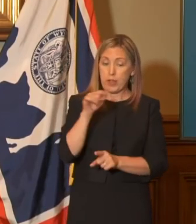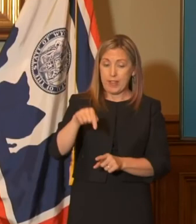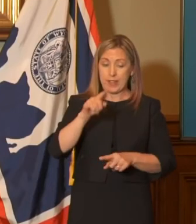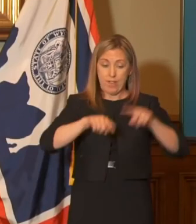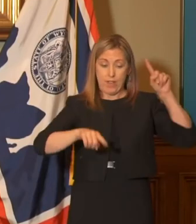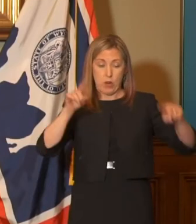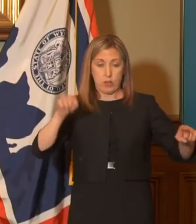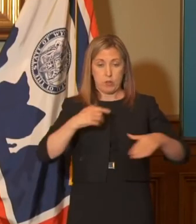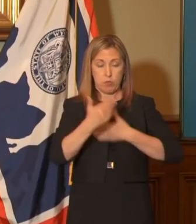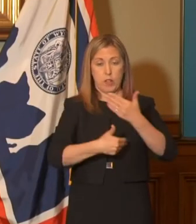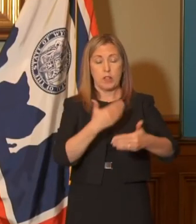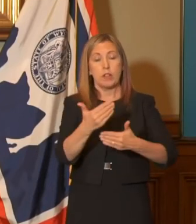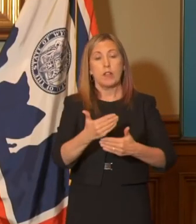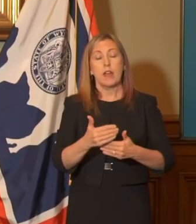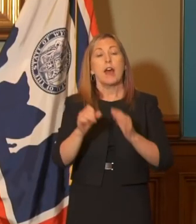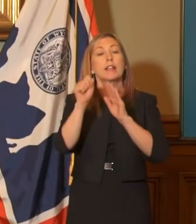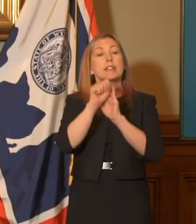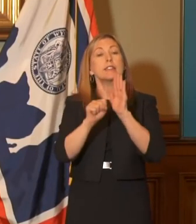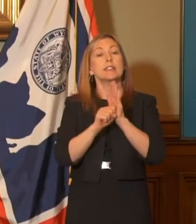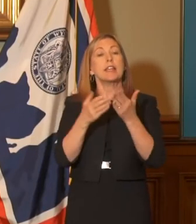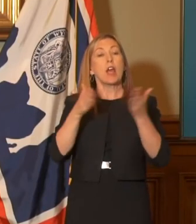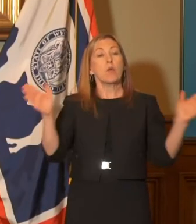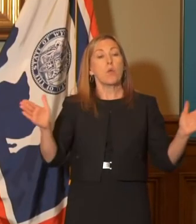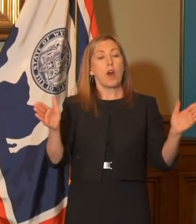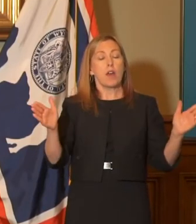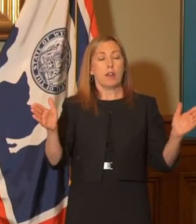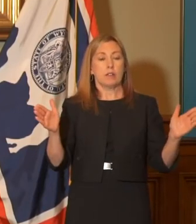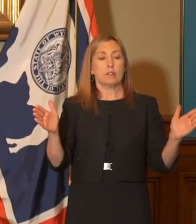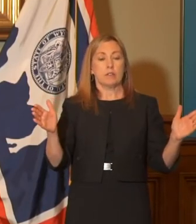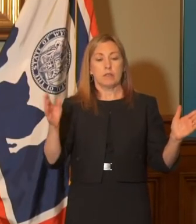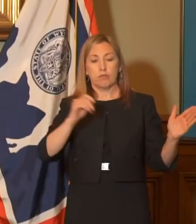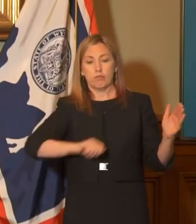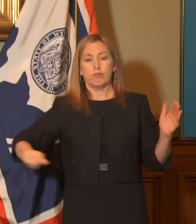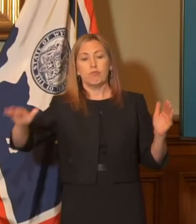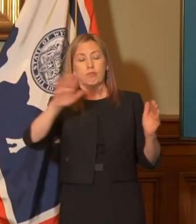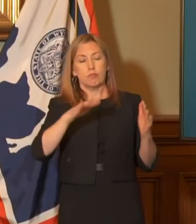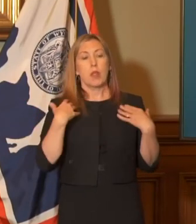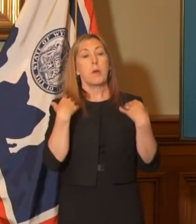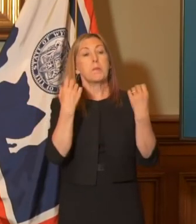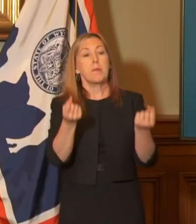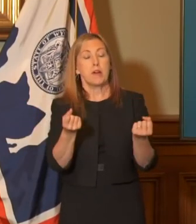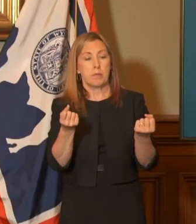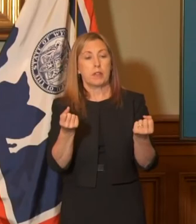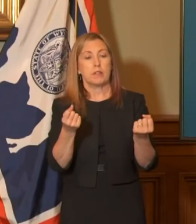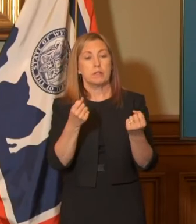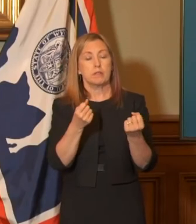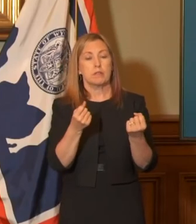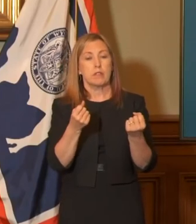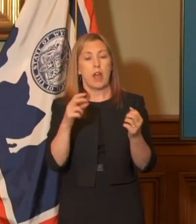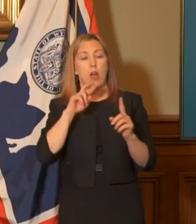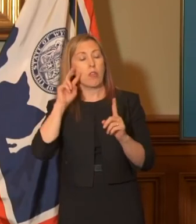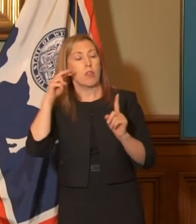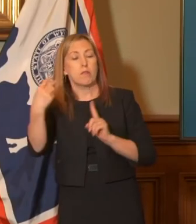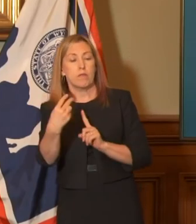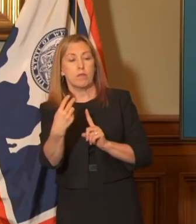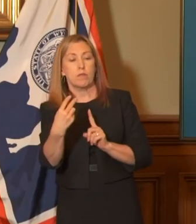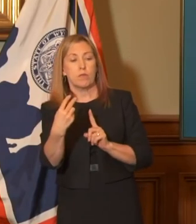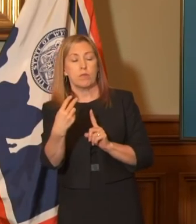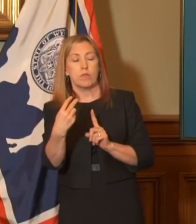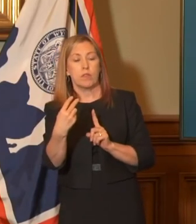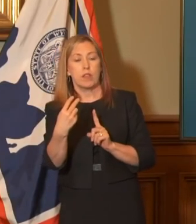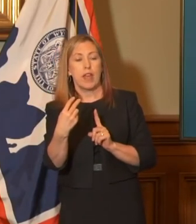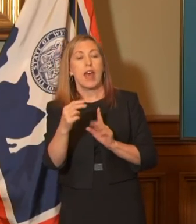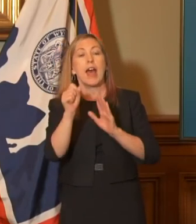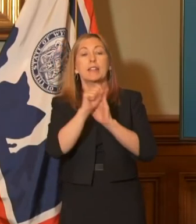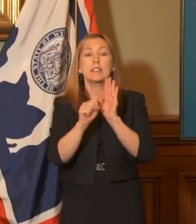forward. You know, from a statewide public health standpoint, there's certainly a concern for as things sort of